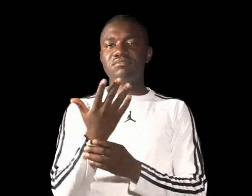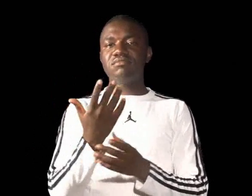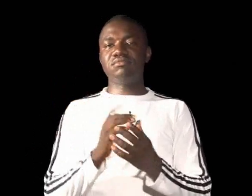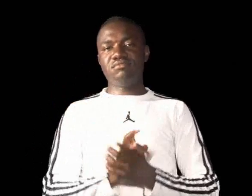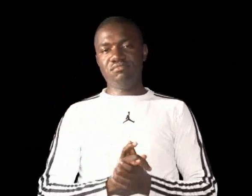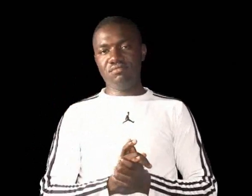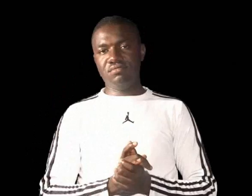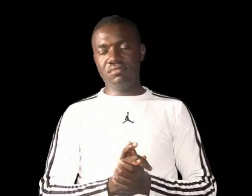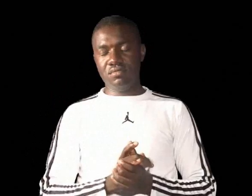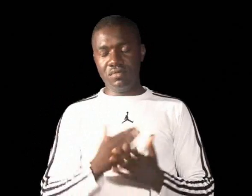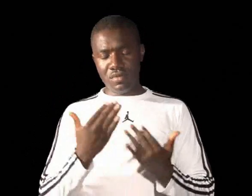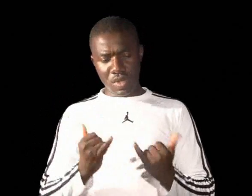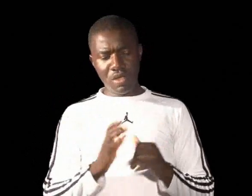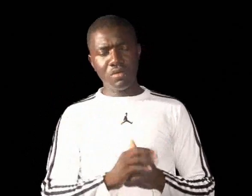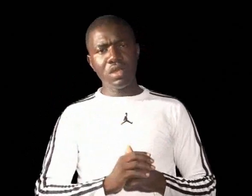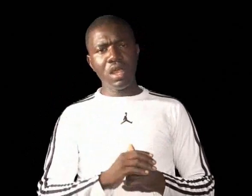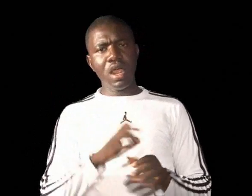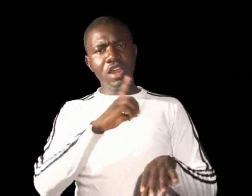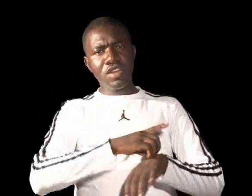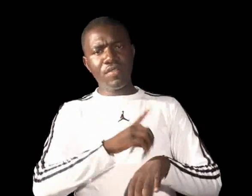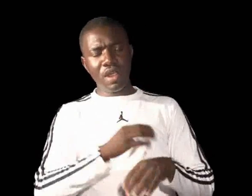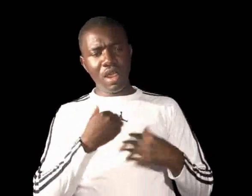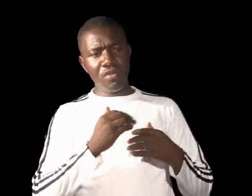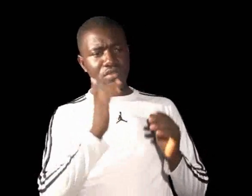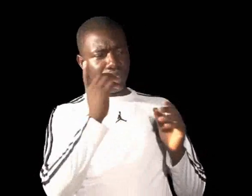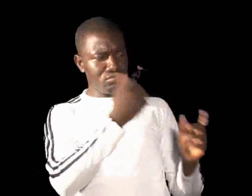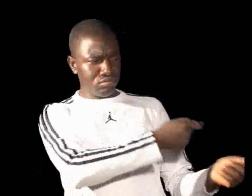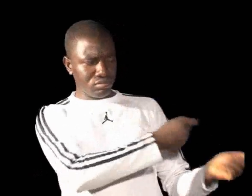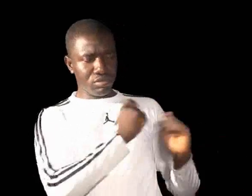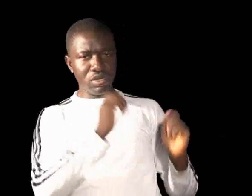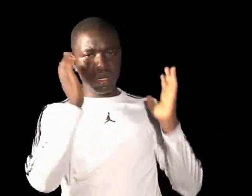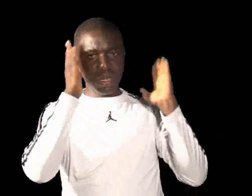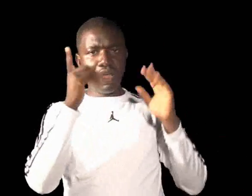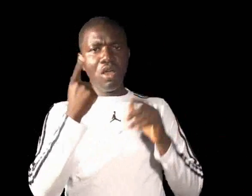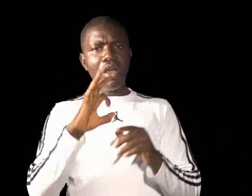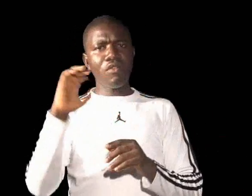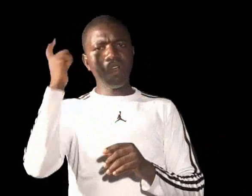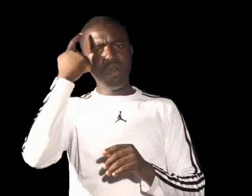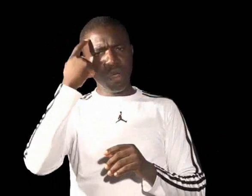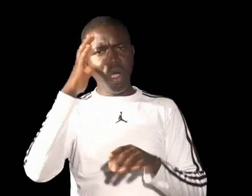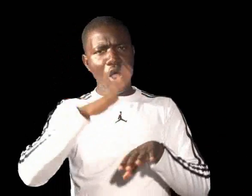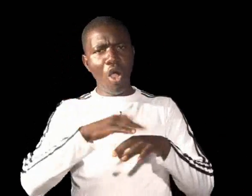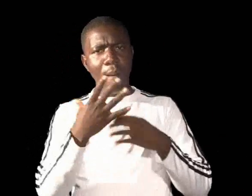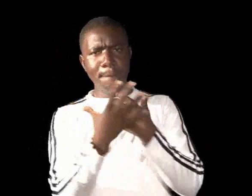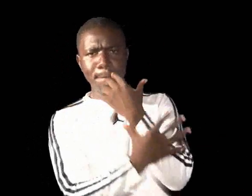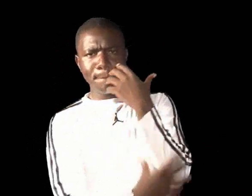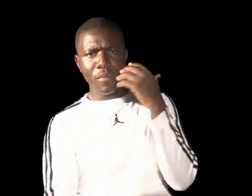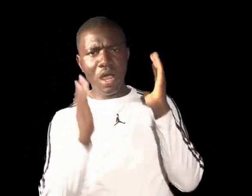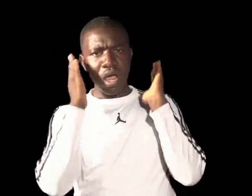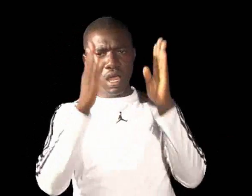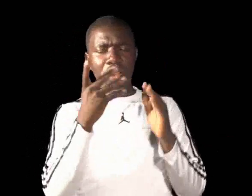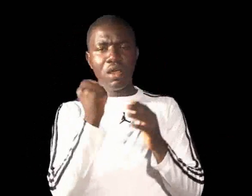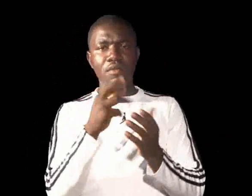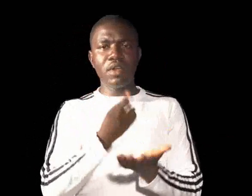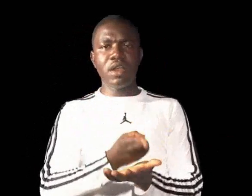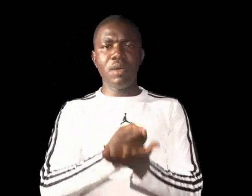work, David aims to draw the attention of the Nigerian government to the poor state of rehabilitation services and support in the